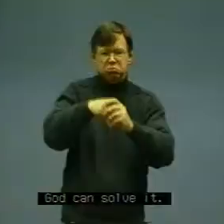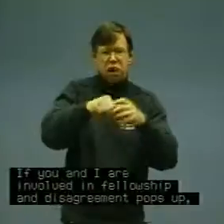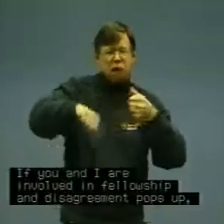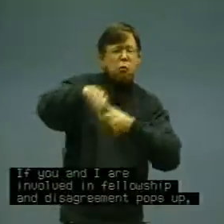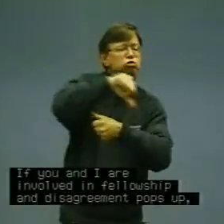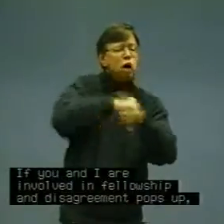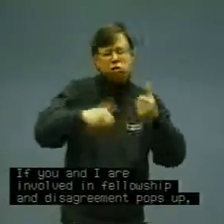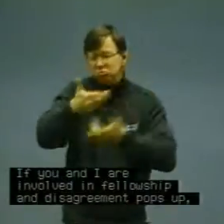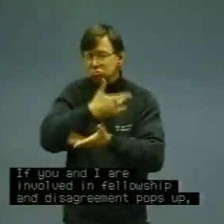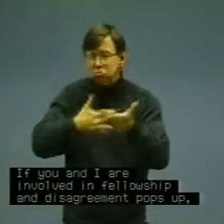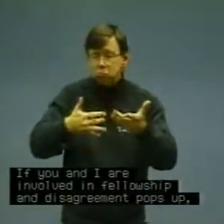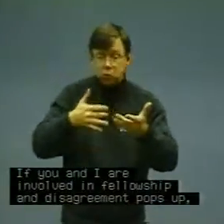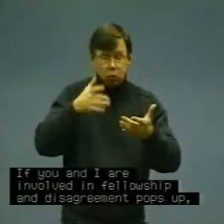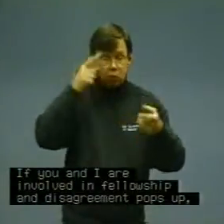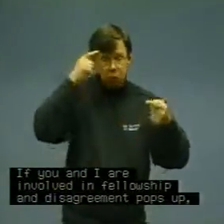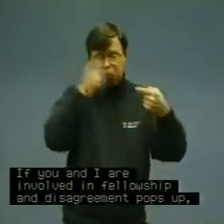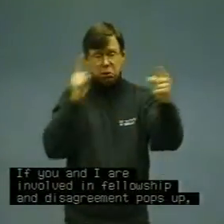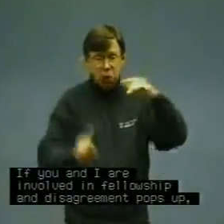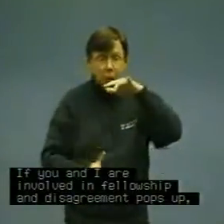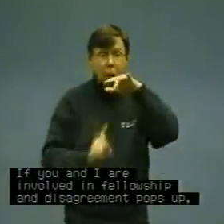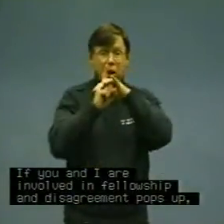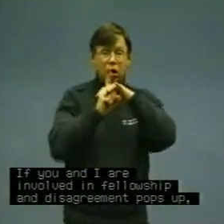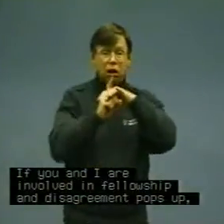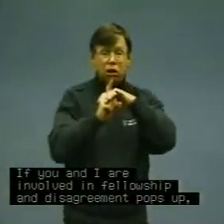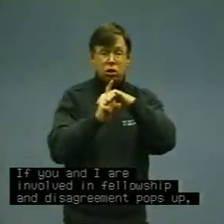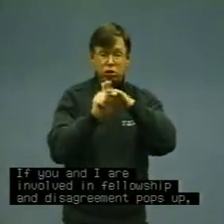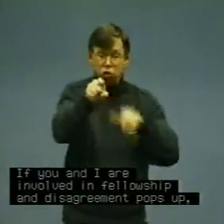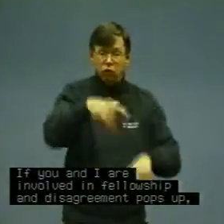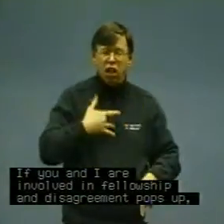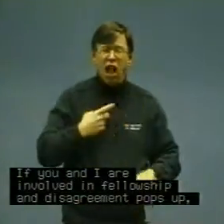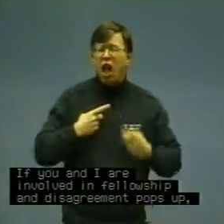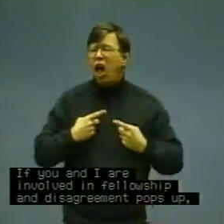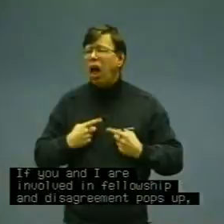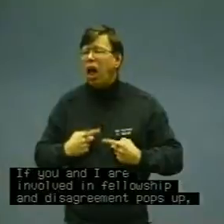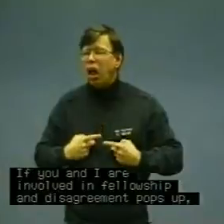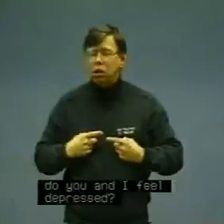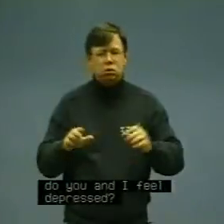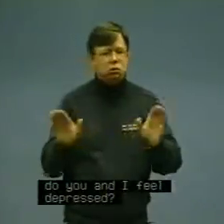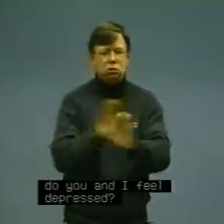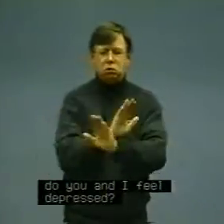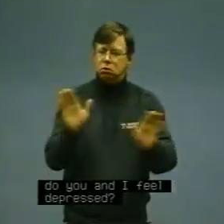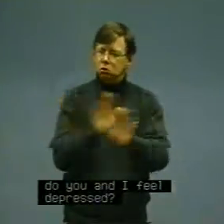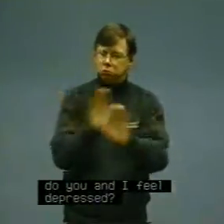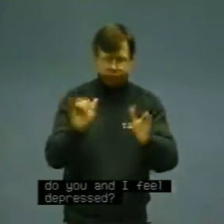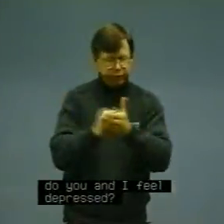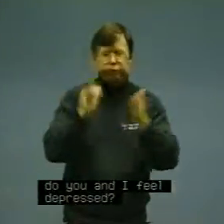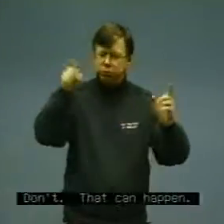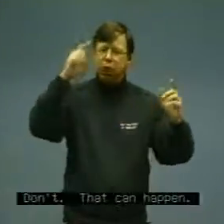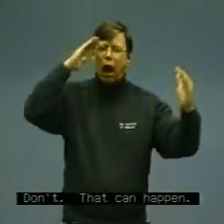If you and I are involved in fellowship and disagreement pops up, do you and I feel